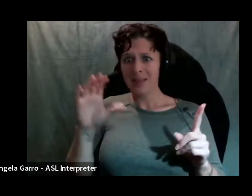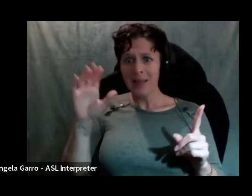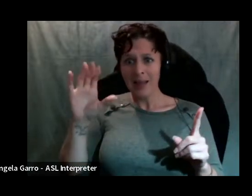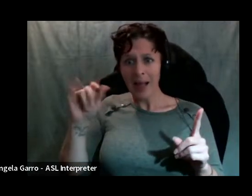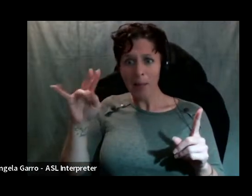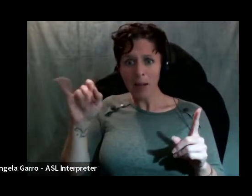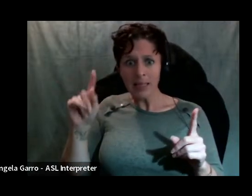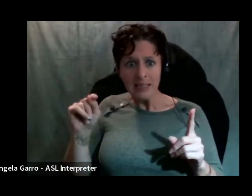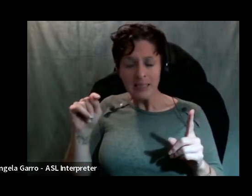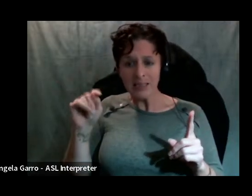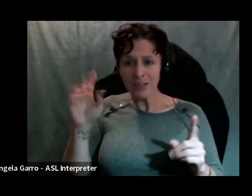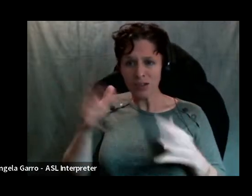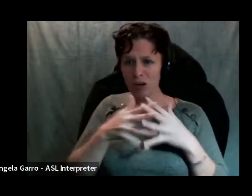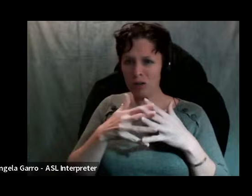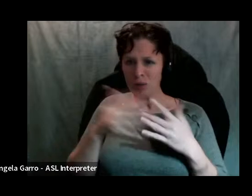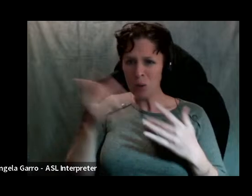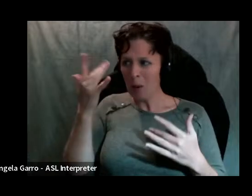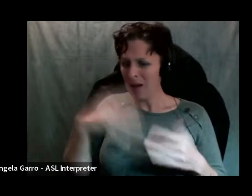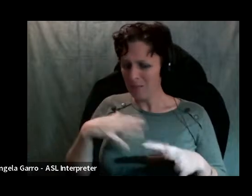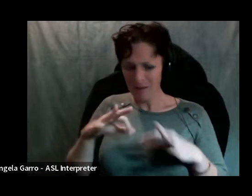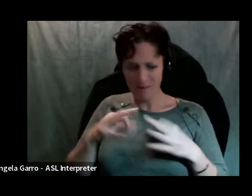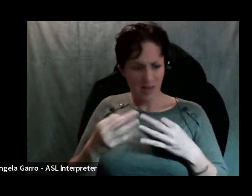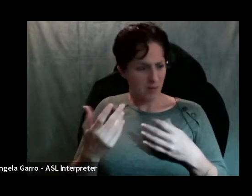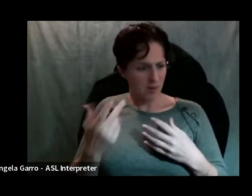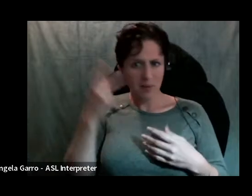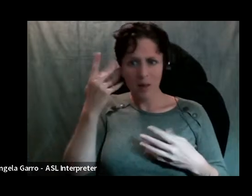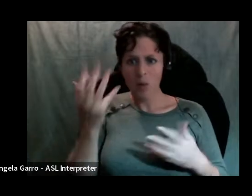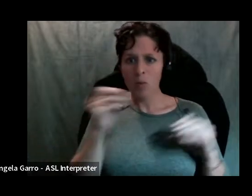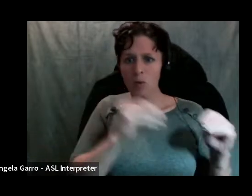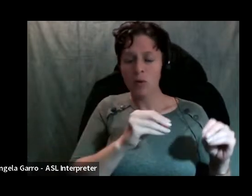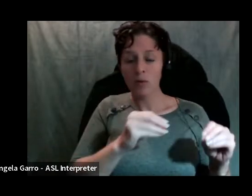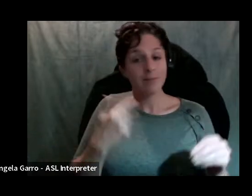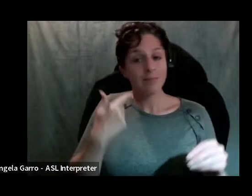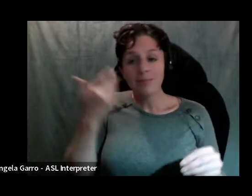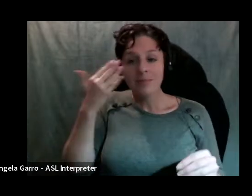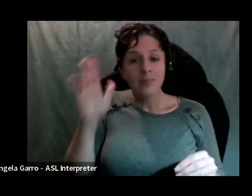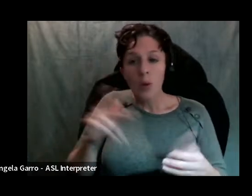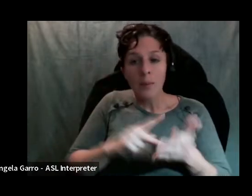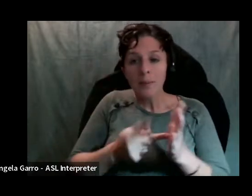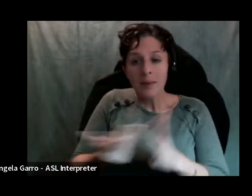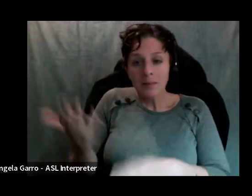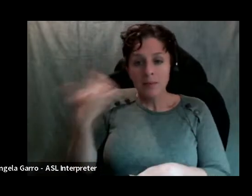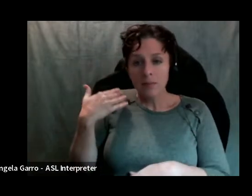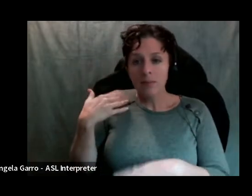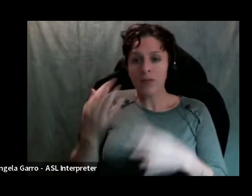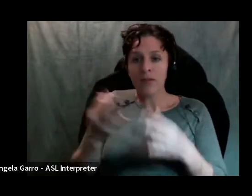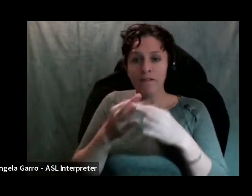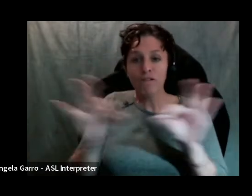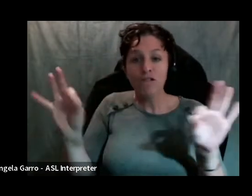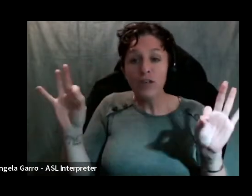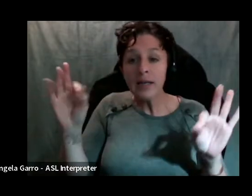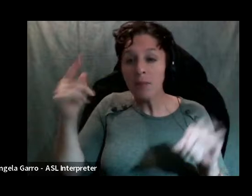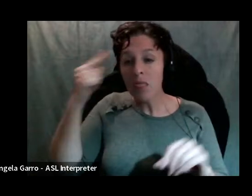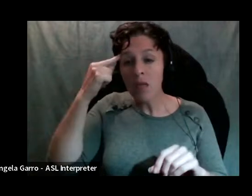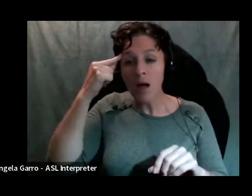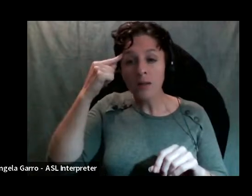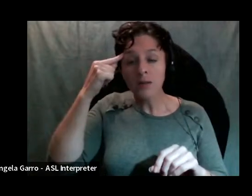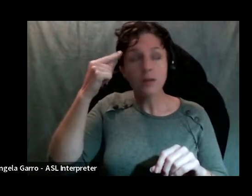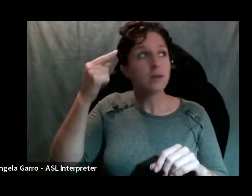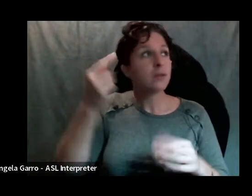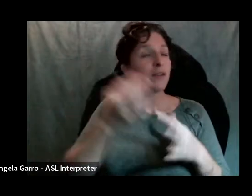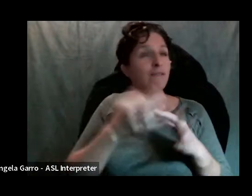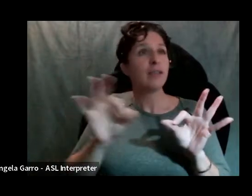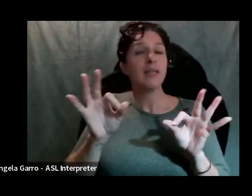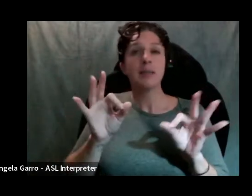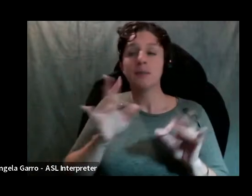parents want to move there? You see, I didn't know back then what it means to have freedom of thought, freedom of speech, and